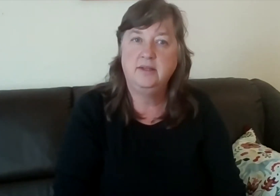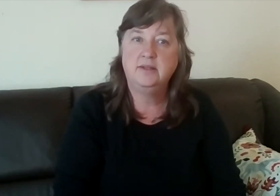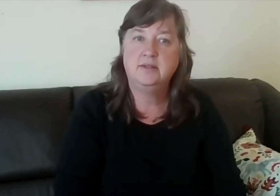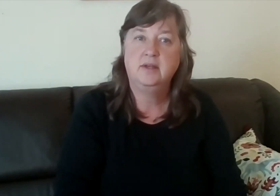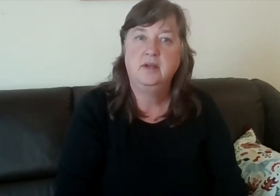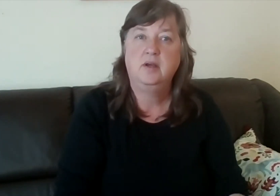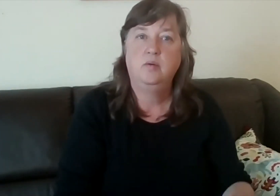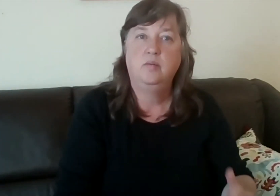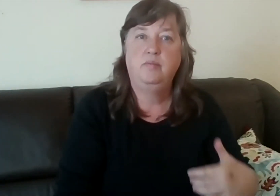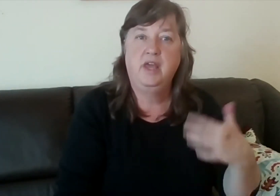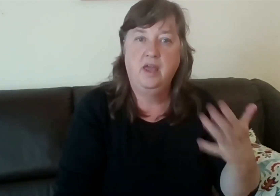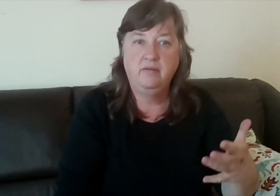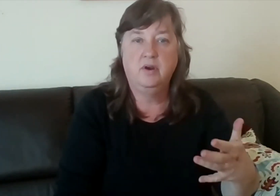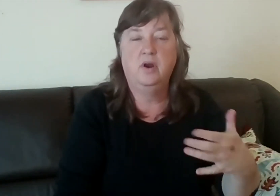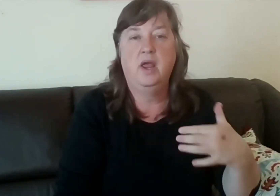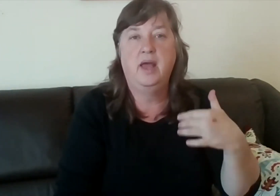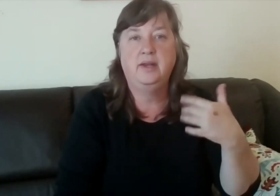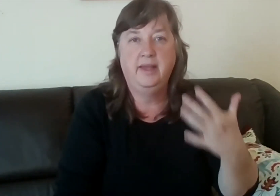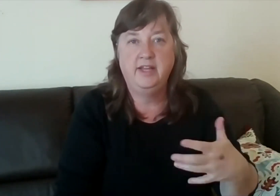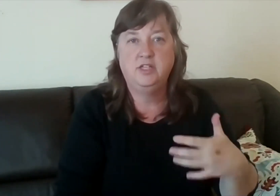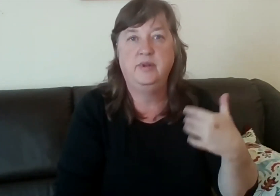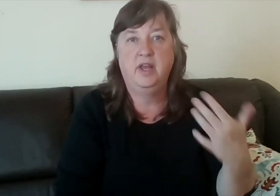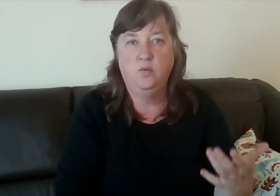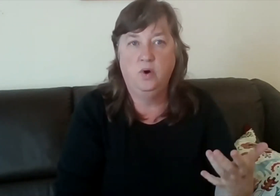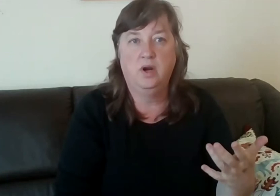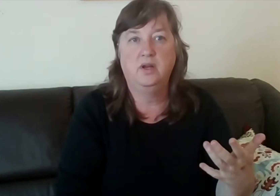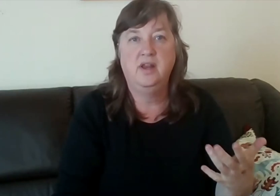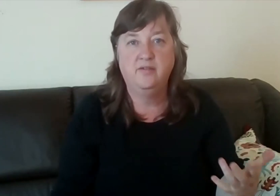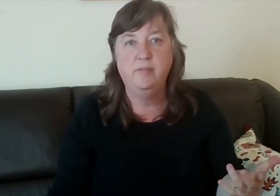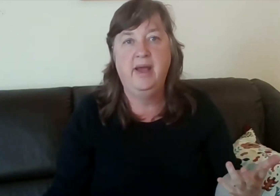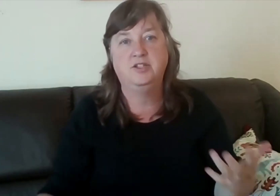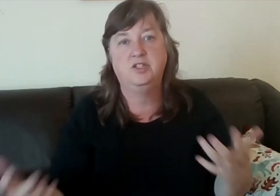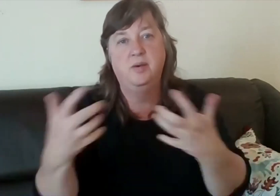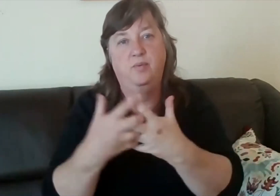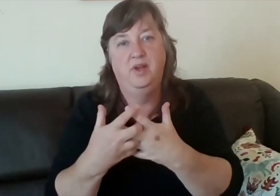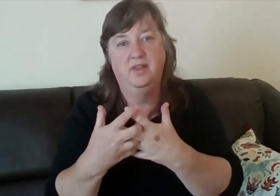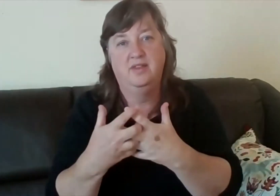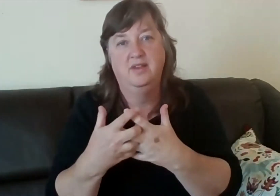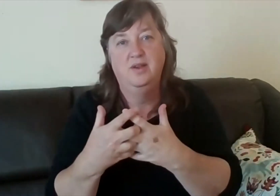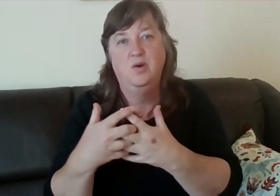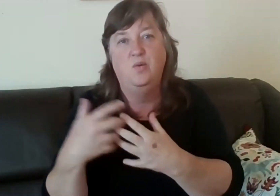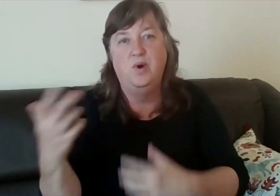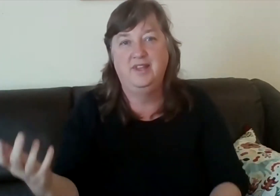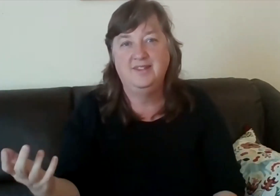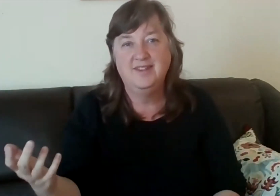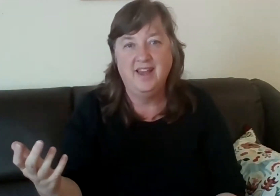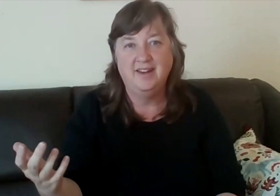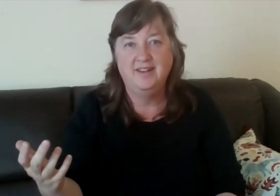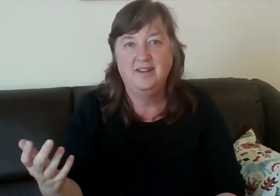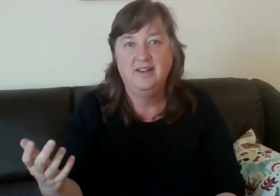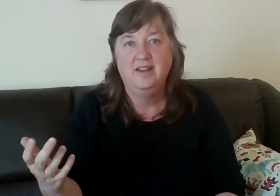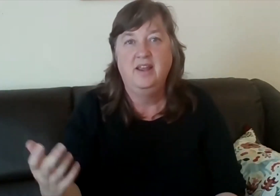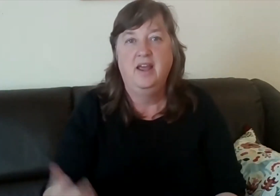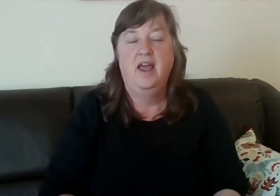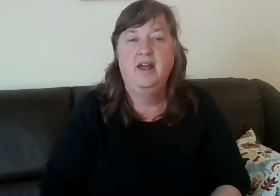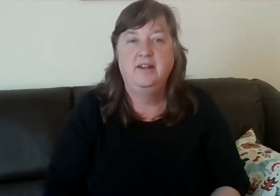his behavior and engagement and work never matched up with what he said. And